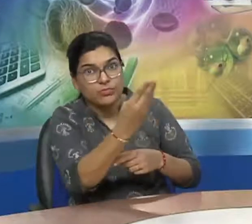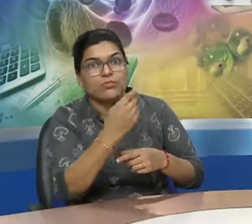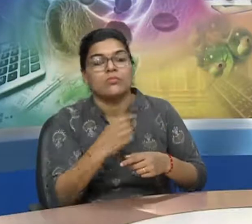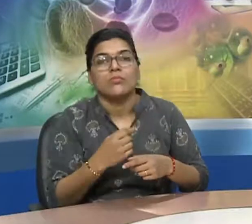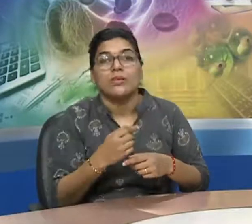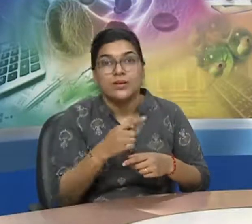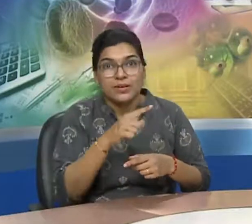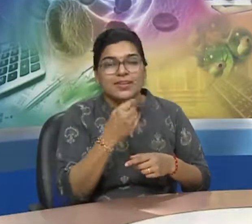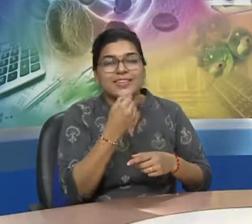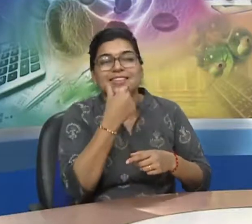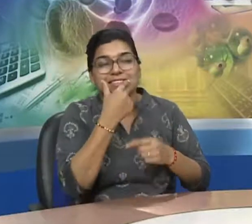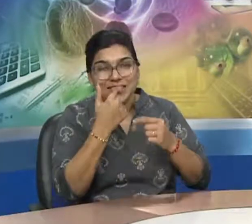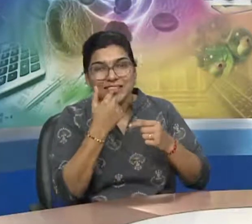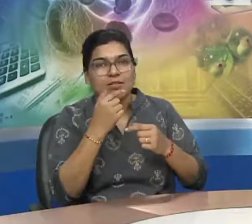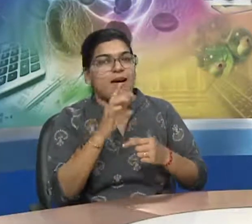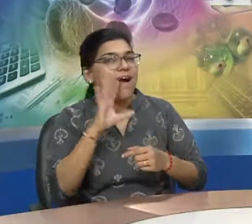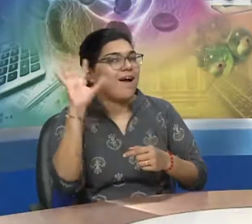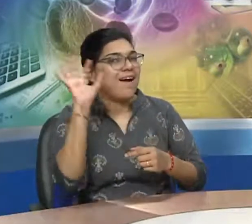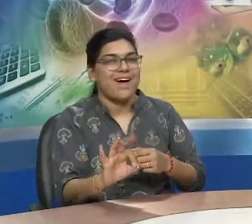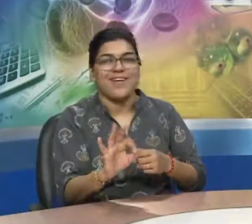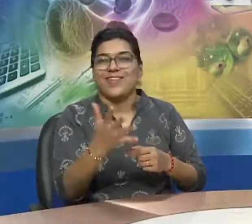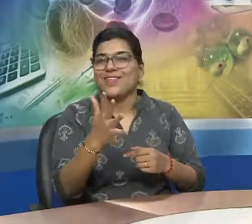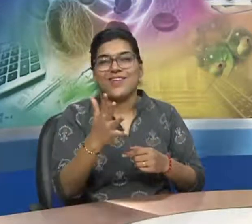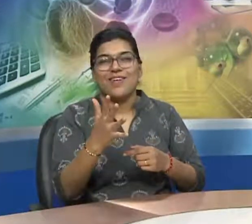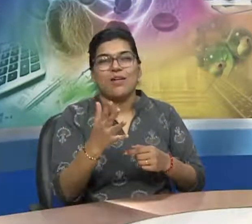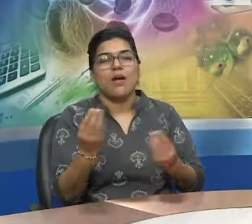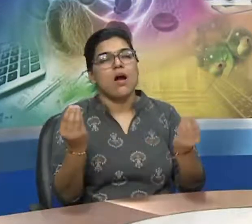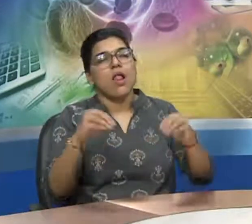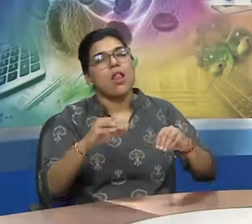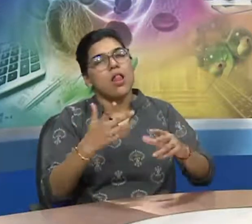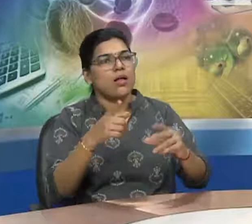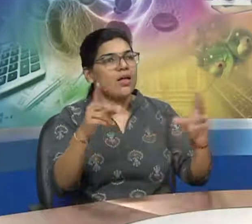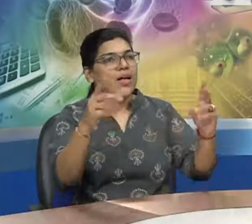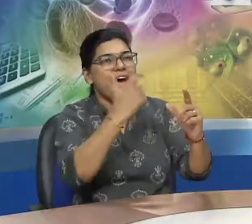Meaning is laughter that is artificial.